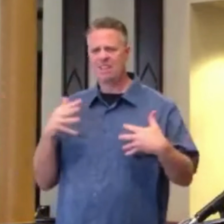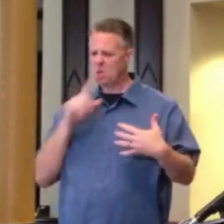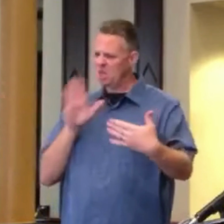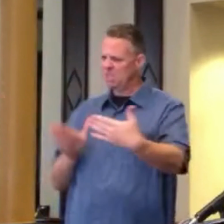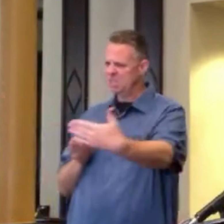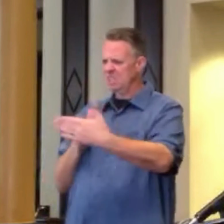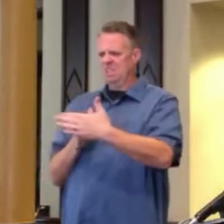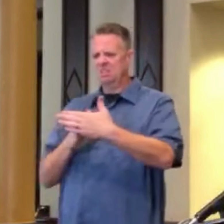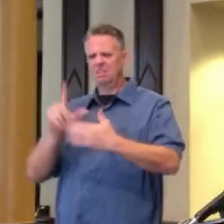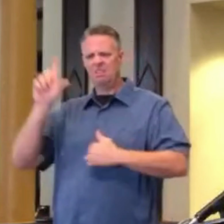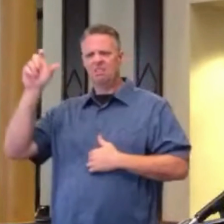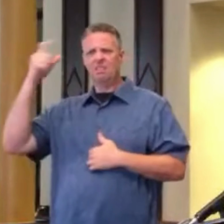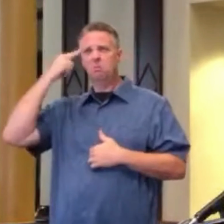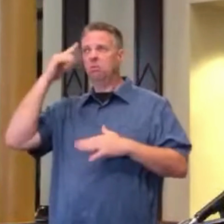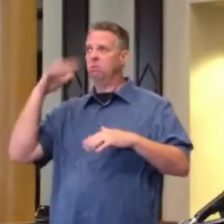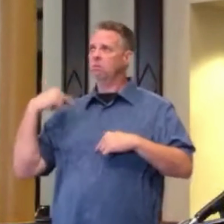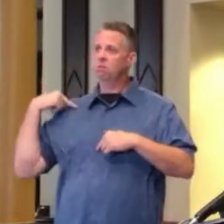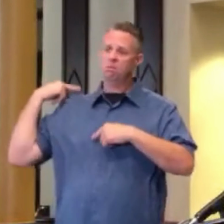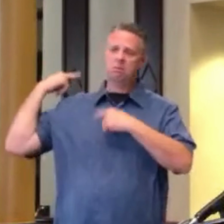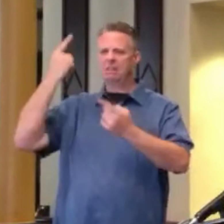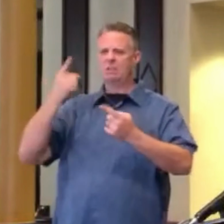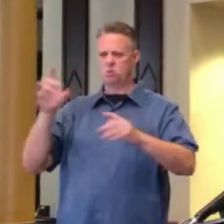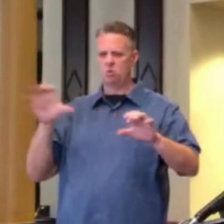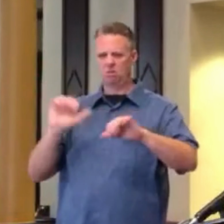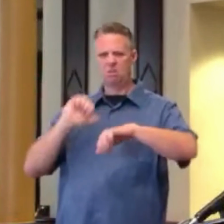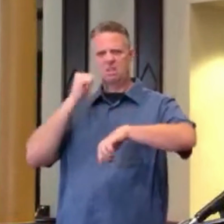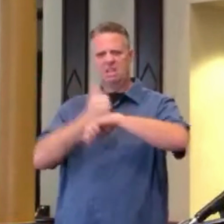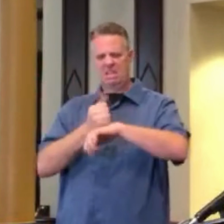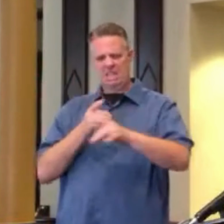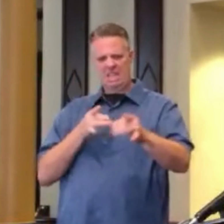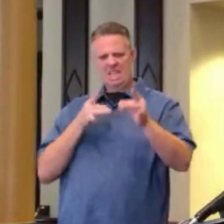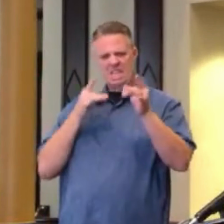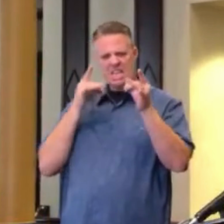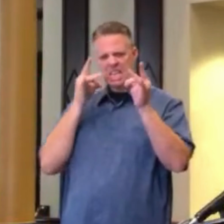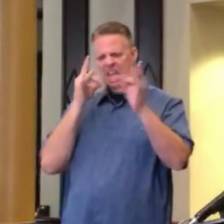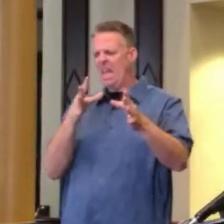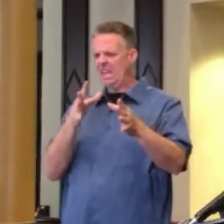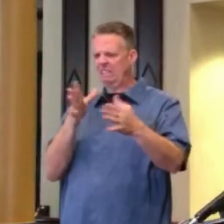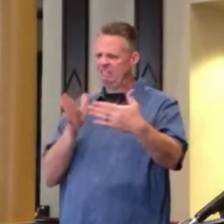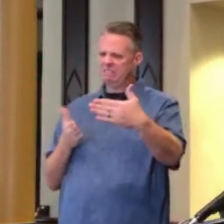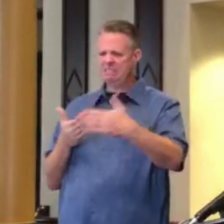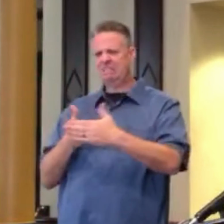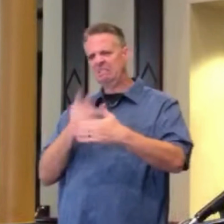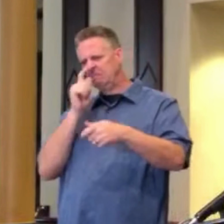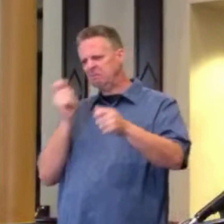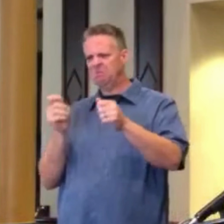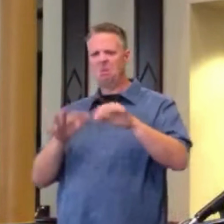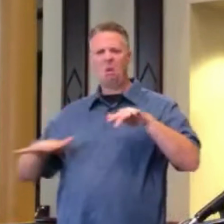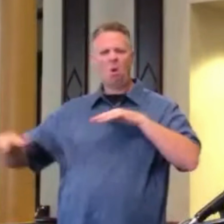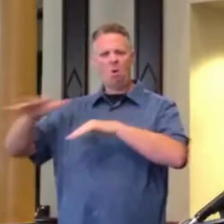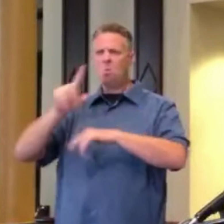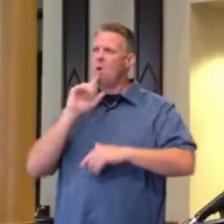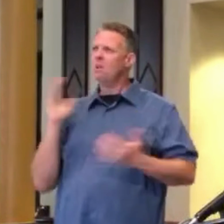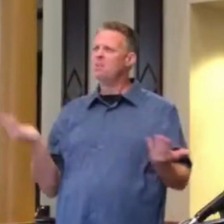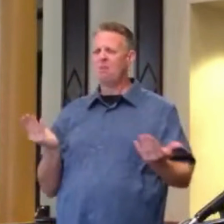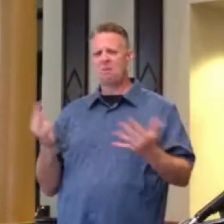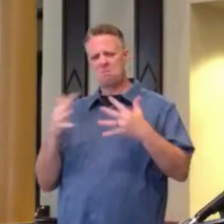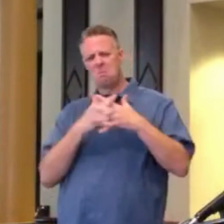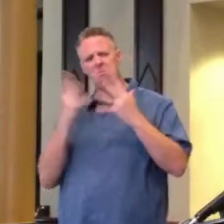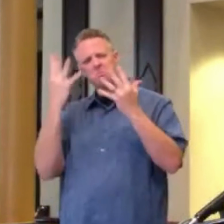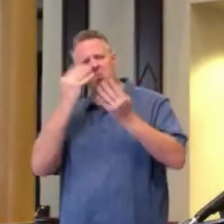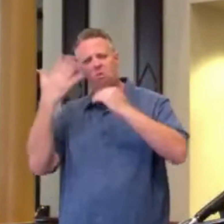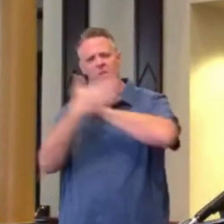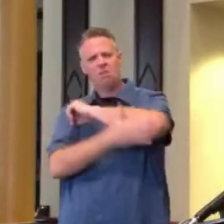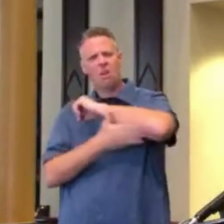anti-democratic as anything you've done to create hate and vitriol in our beautiful country. You've tried